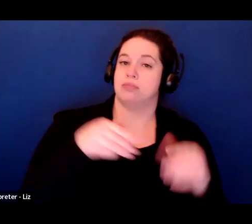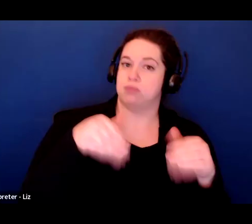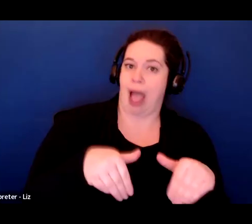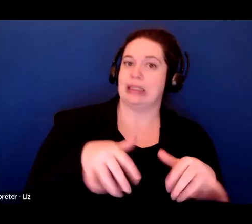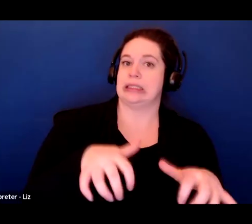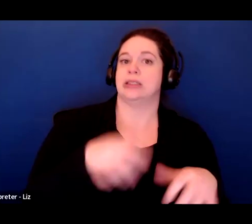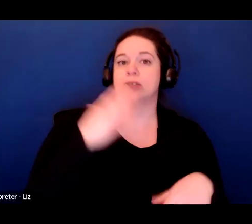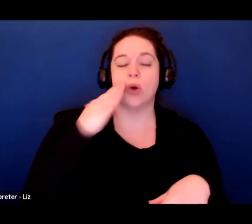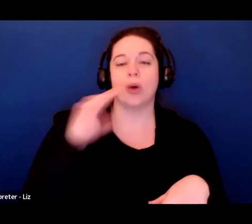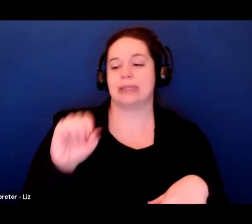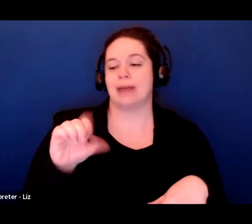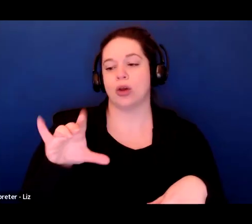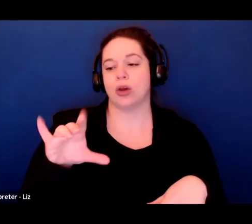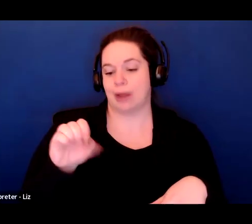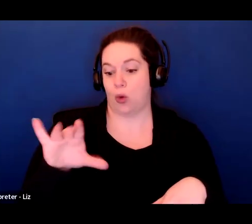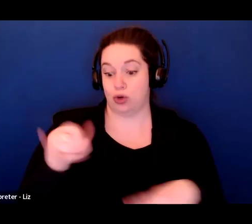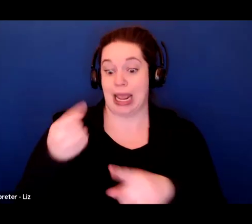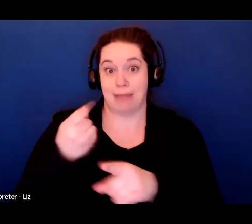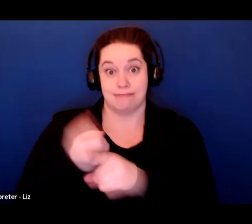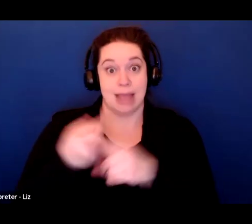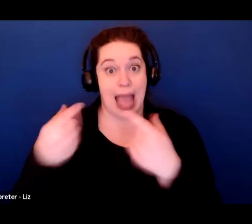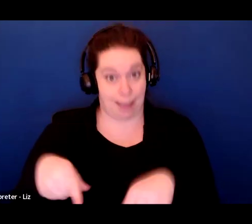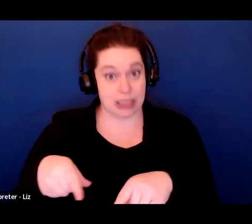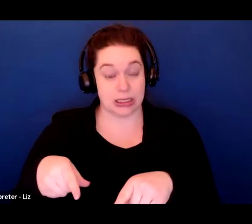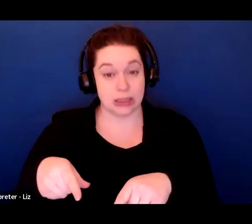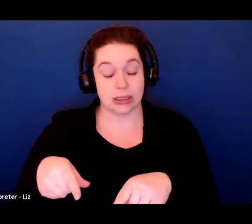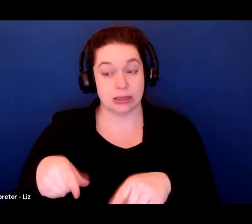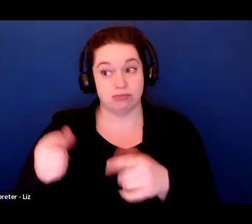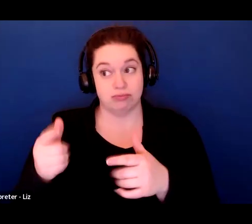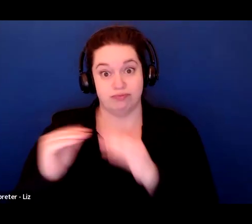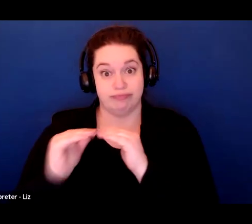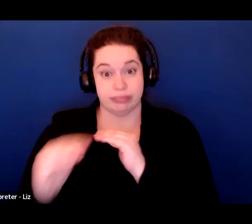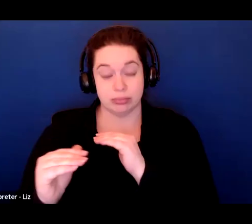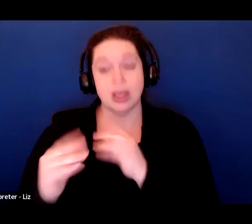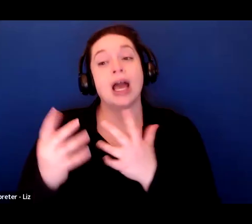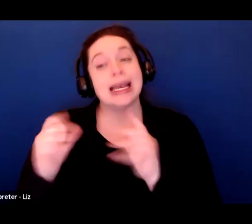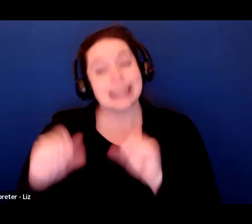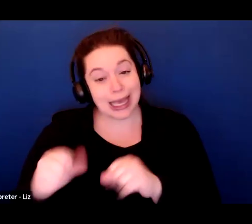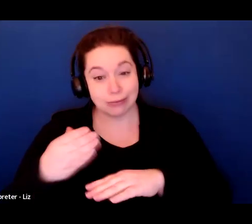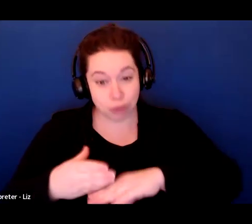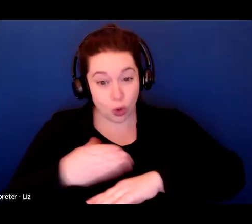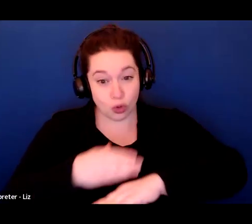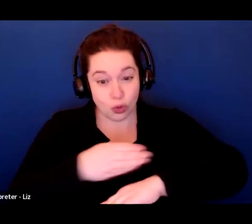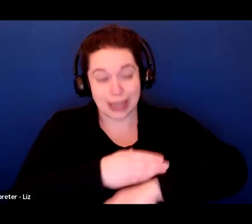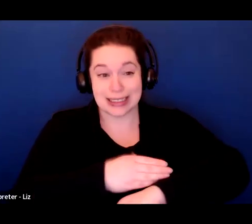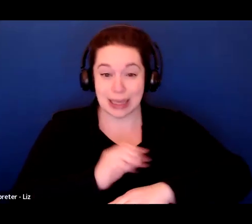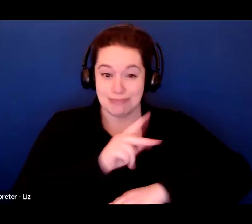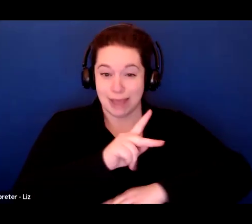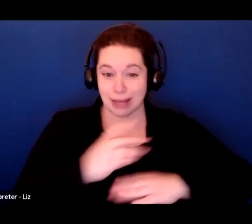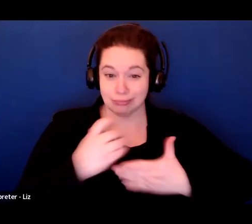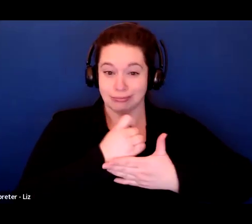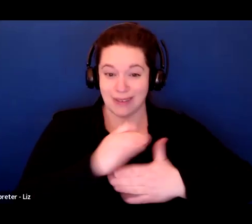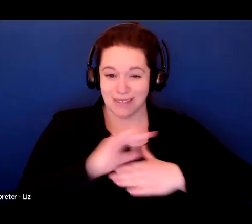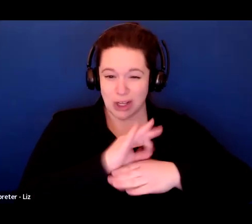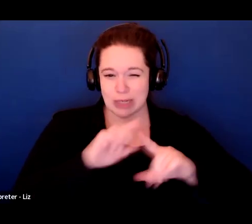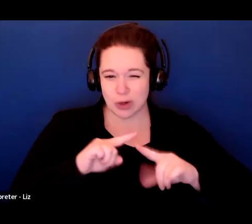is the way it is. Now, you can progress and get return of function, depending on what your injury is.